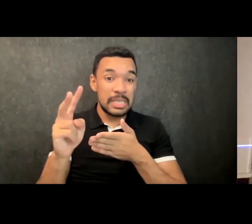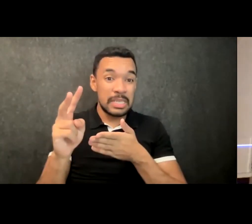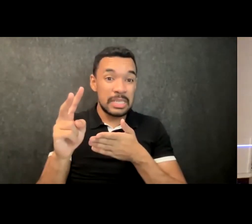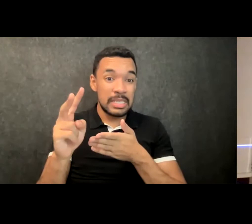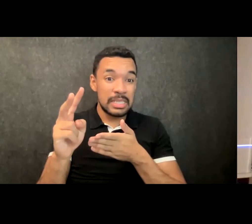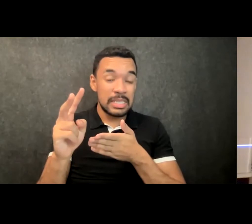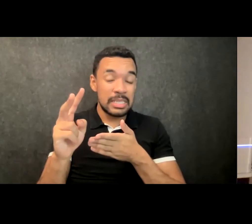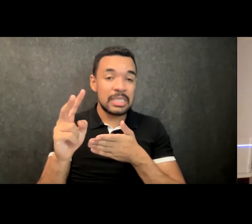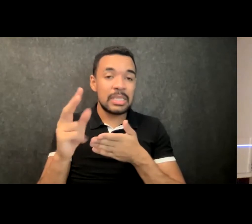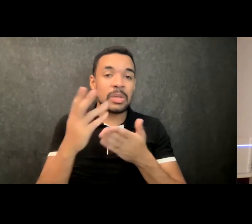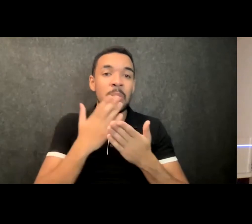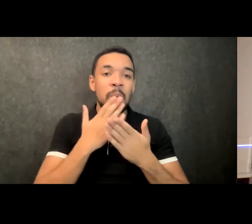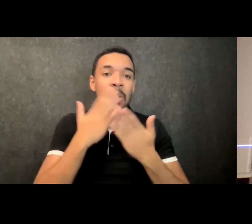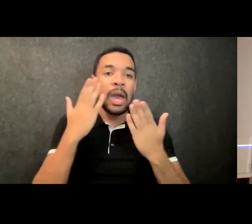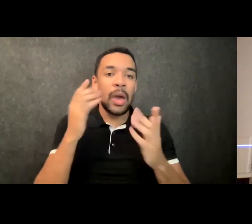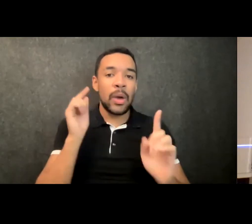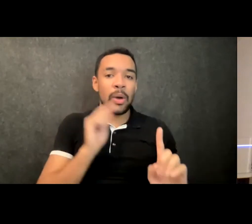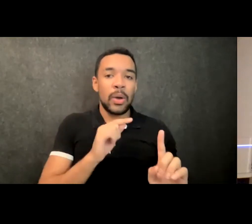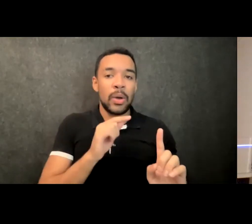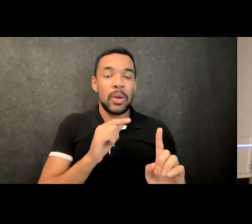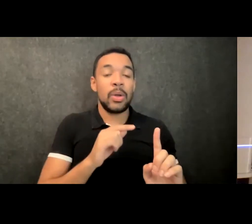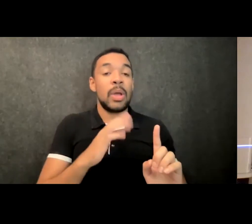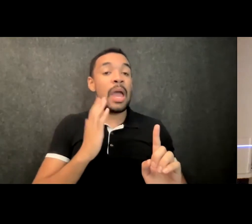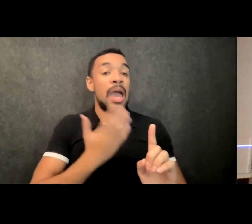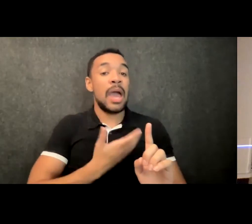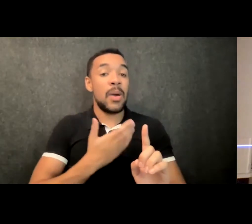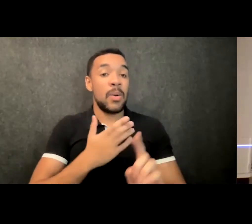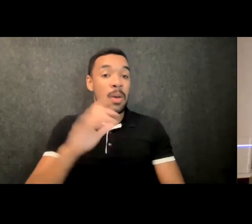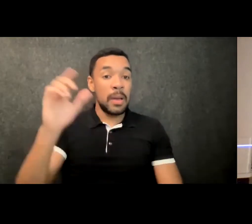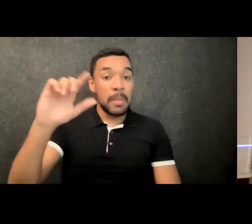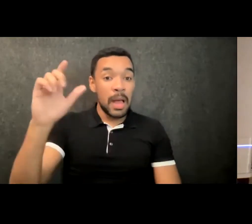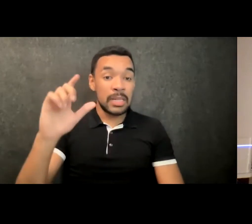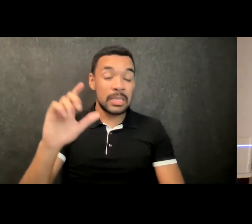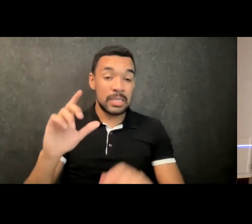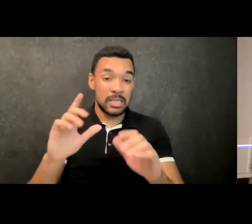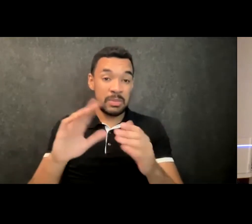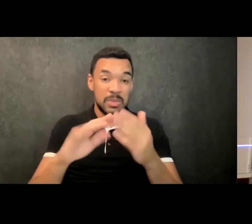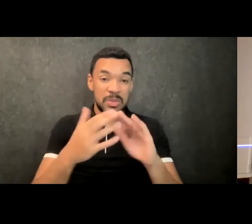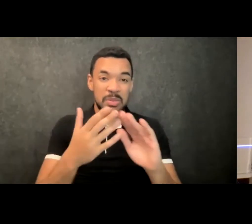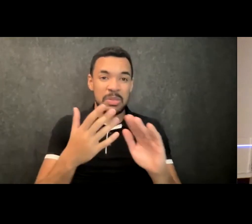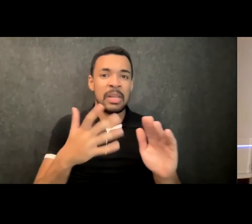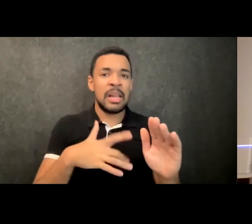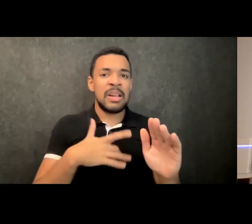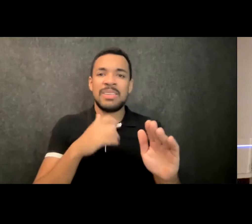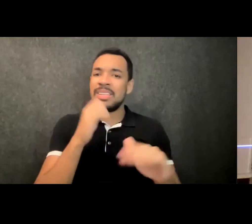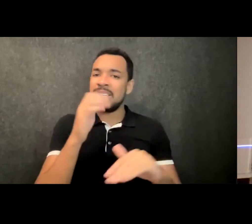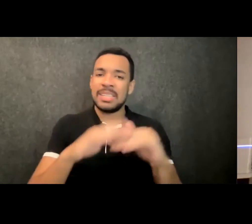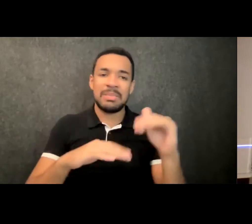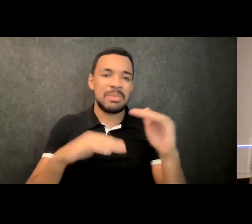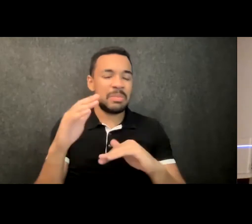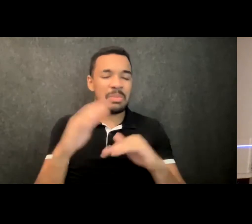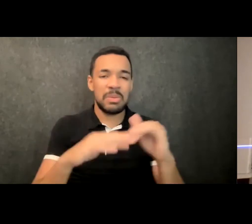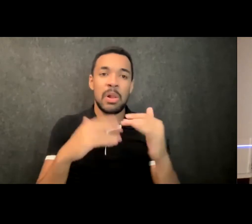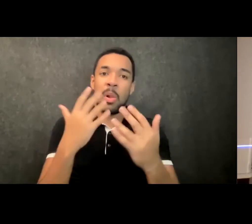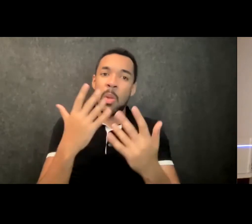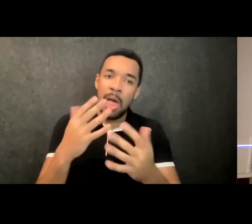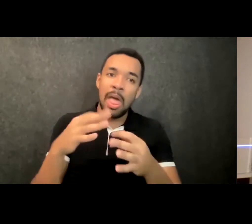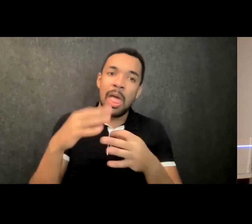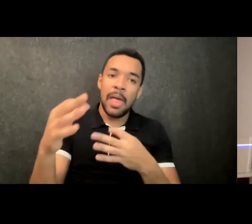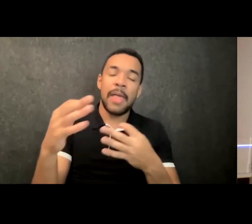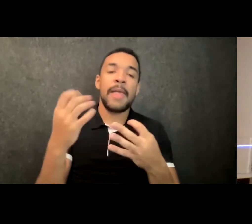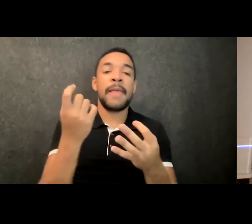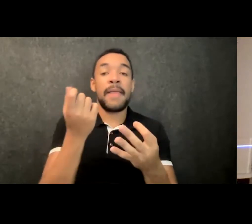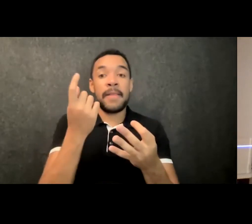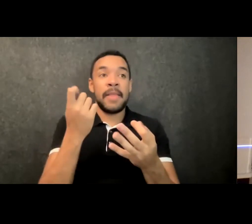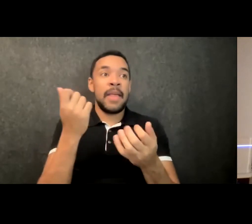Our Muslim community was uncomfortable with the waiting, and everyone was uncomfortable with the manicure, But my brain was a siren drowning out thoughts,